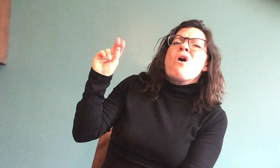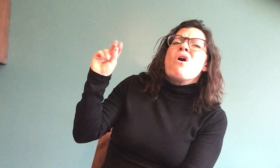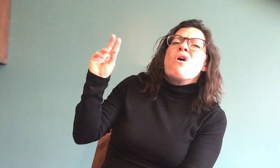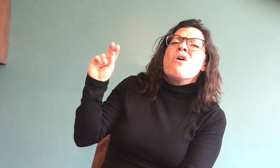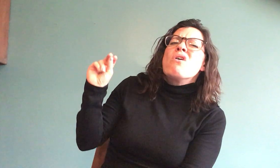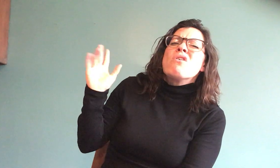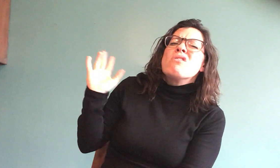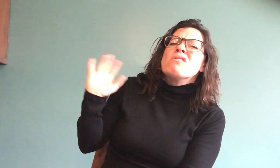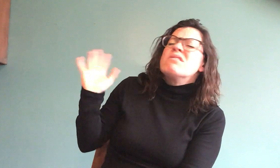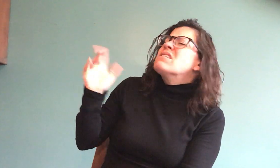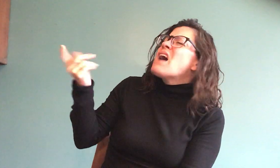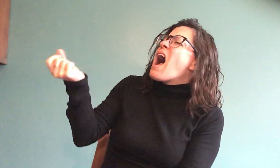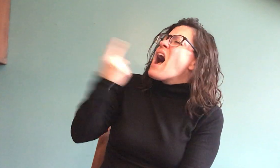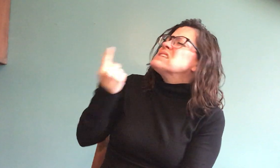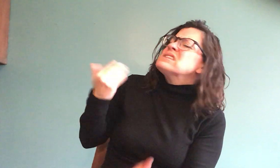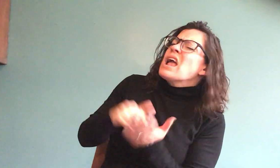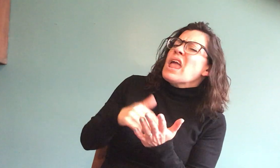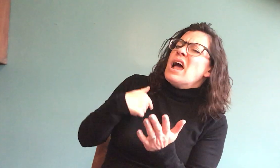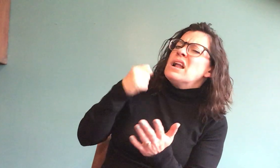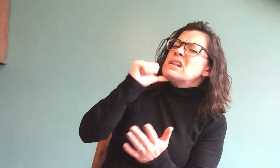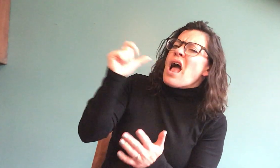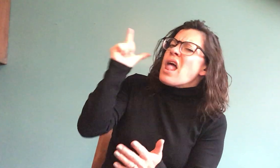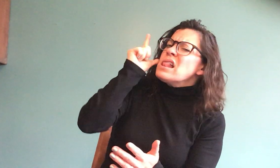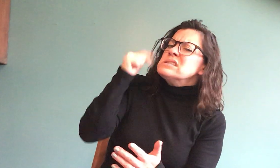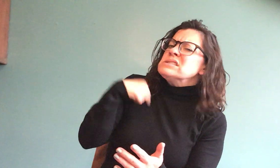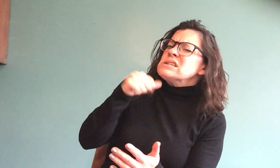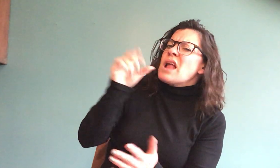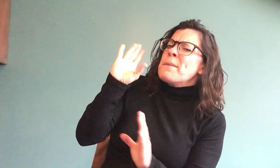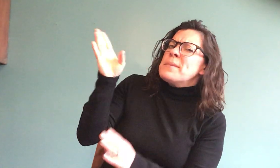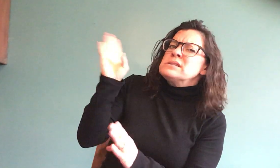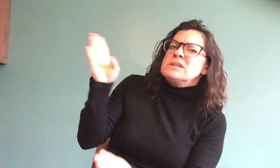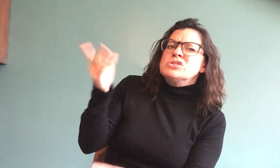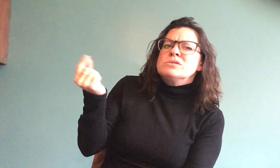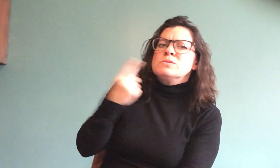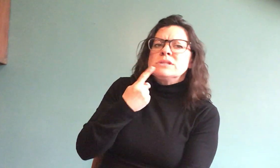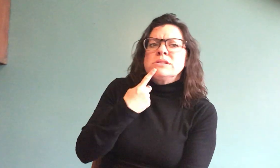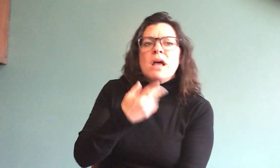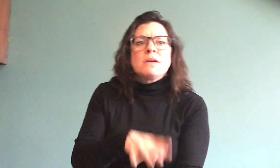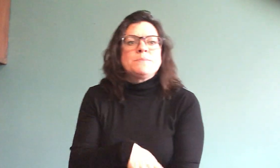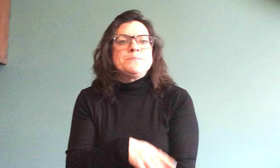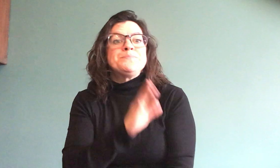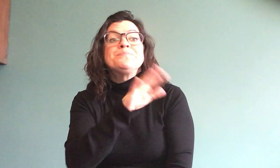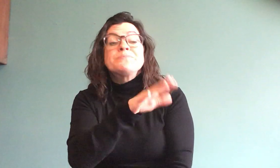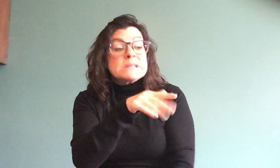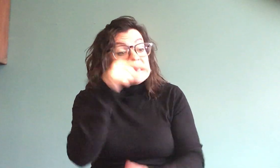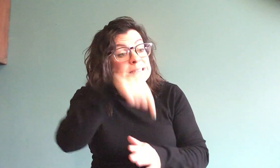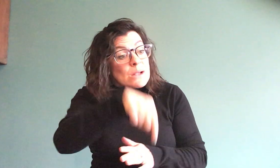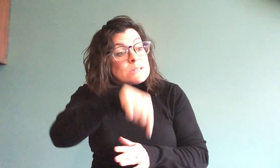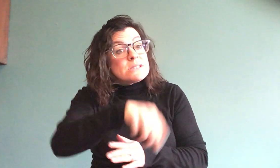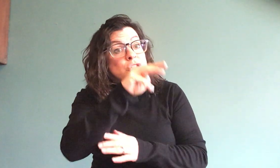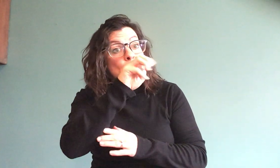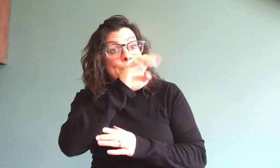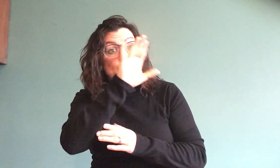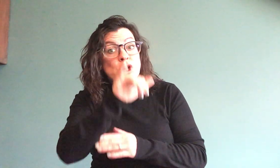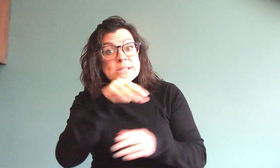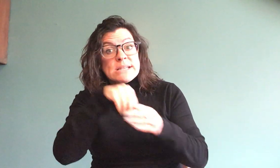use the scaffold in the basement at the shop? Mercy's. Why or where? Yeah. What would I want to use it for?